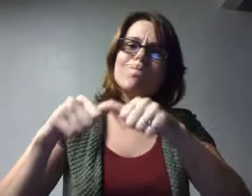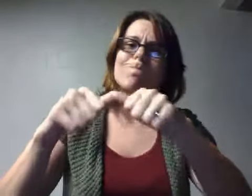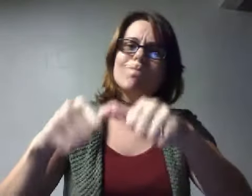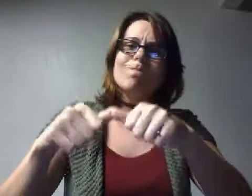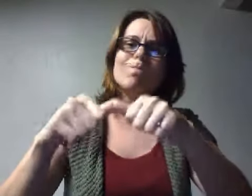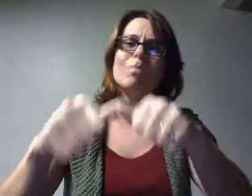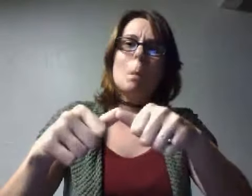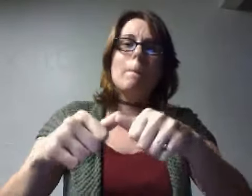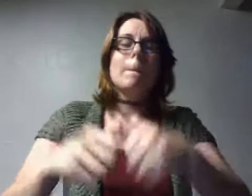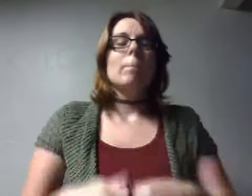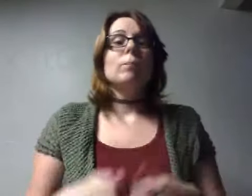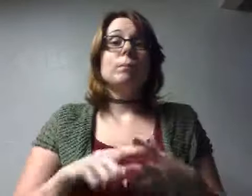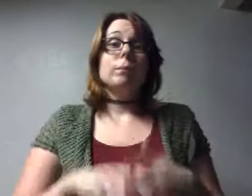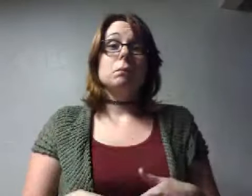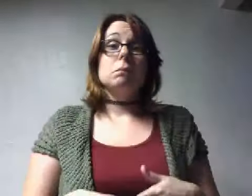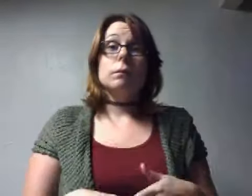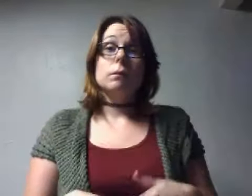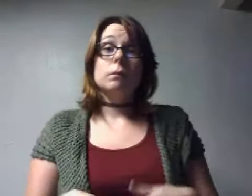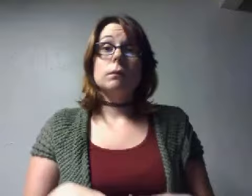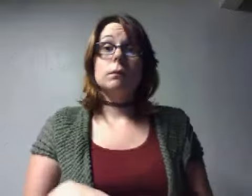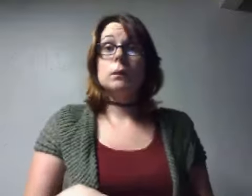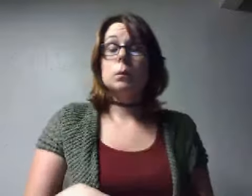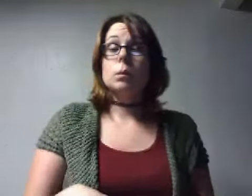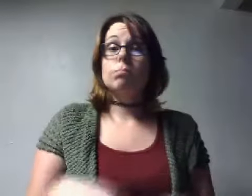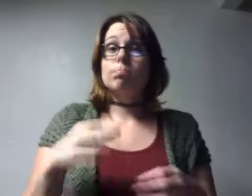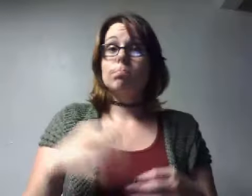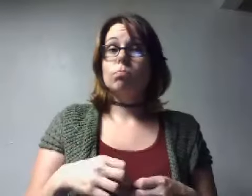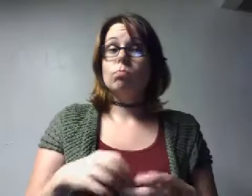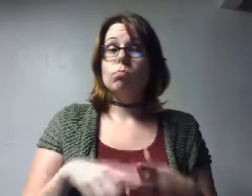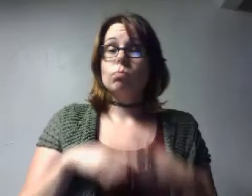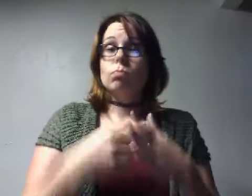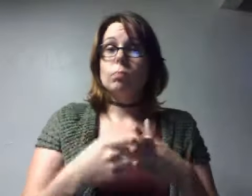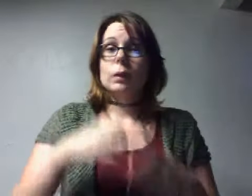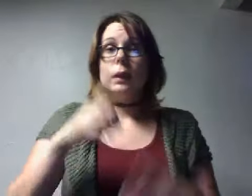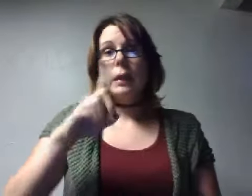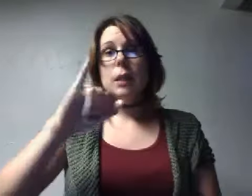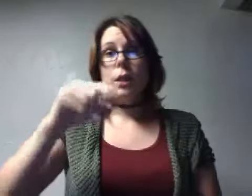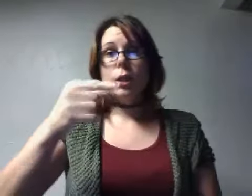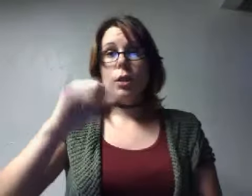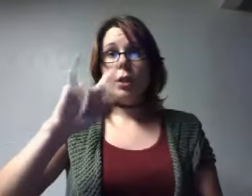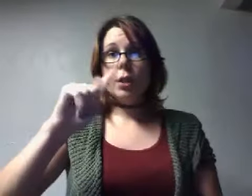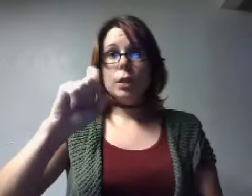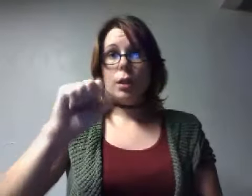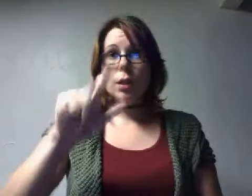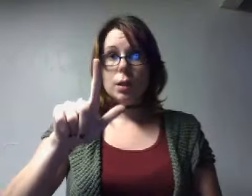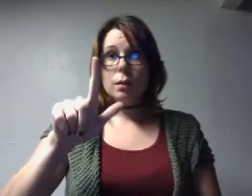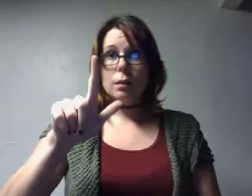I bought a digital camera. I spent about $1,300 on my digital setup and started shooting digital, but honestly,